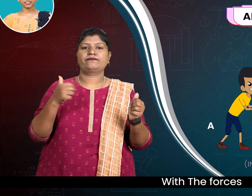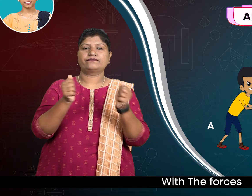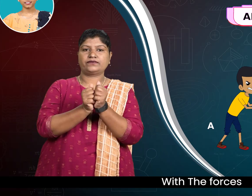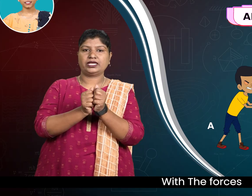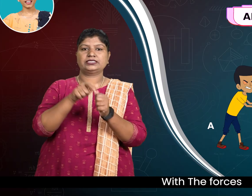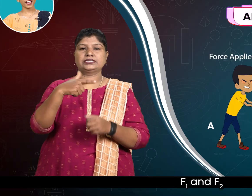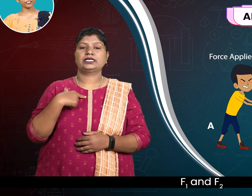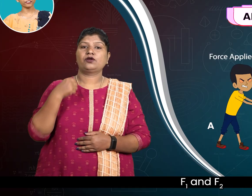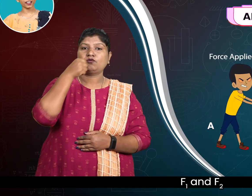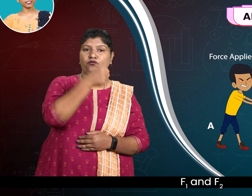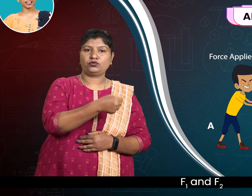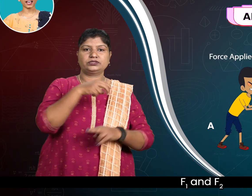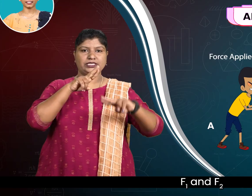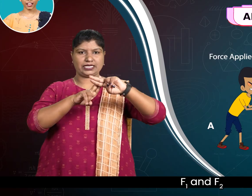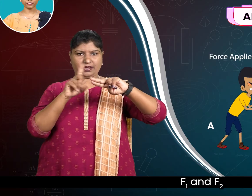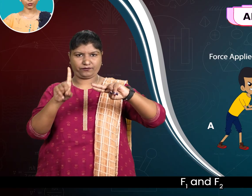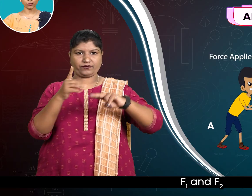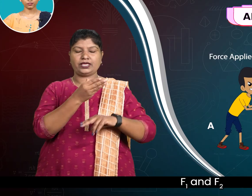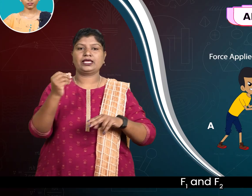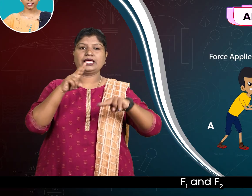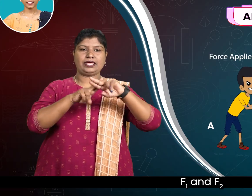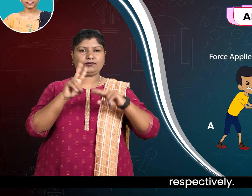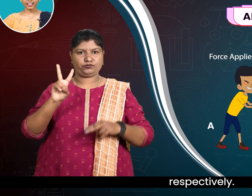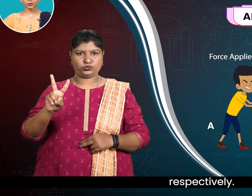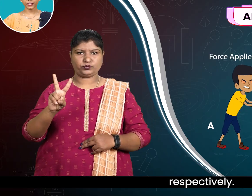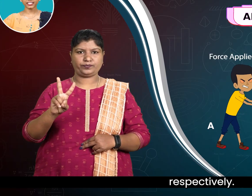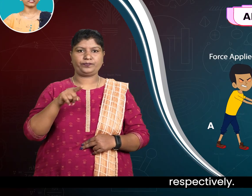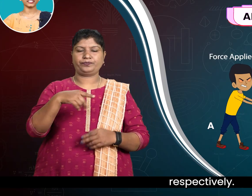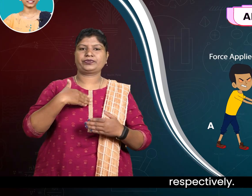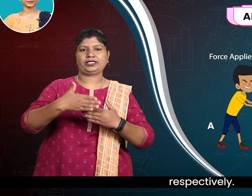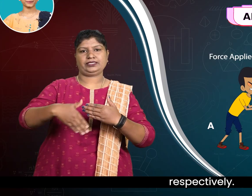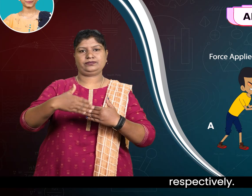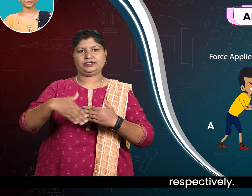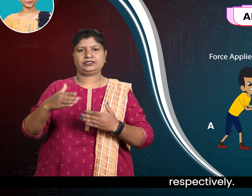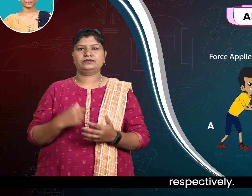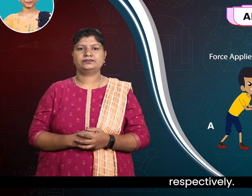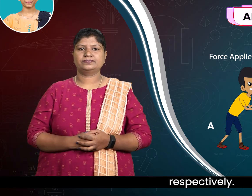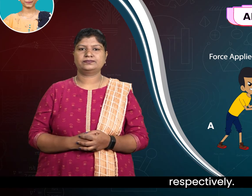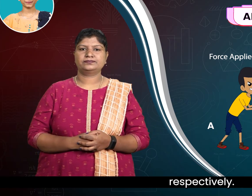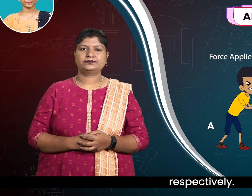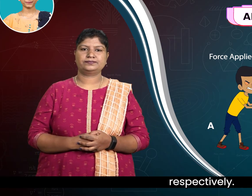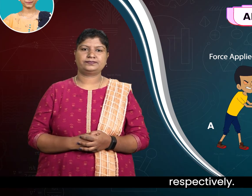forces F1 and F2 respectively,